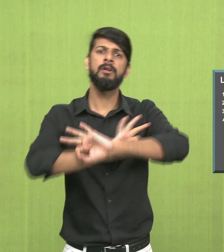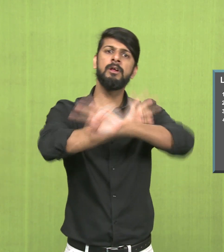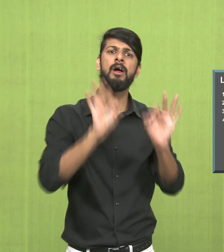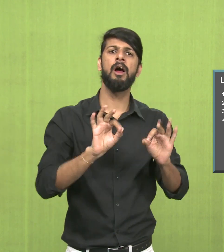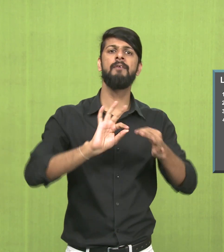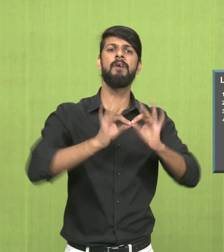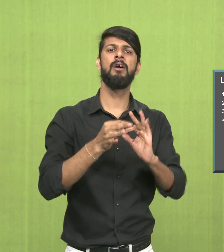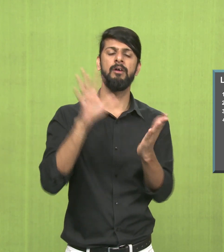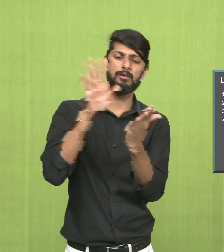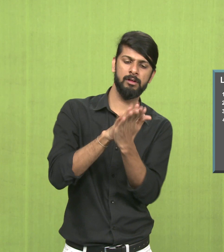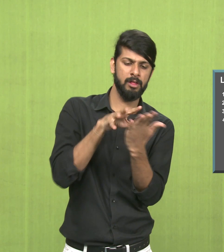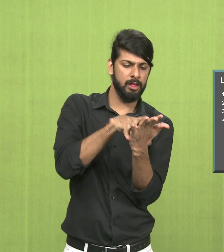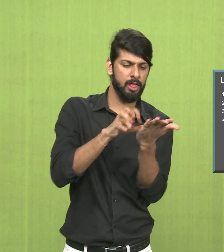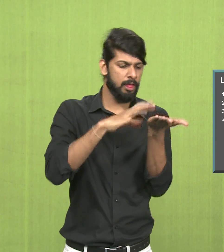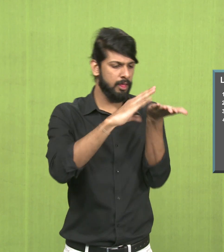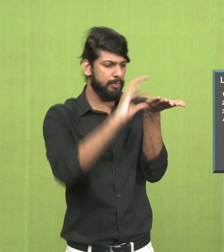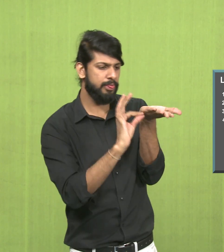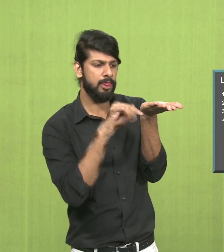and make copies and impressions of the same.